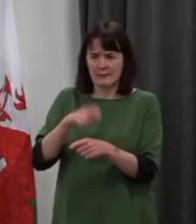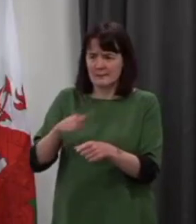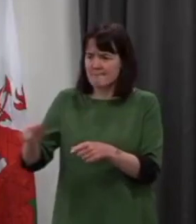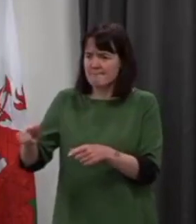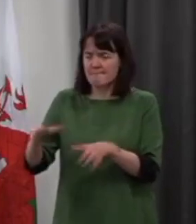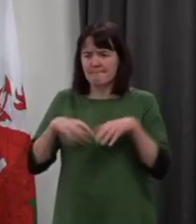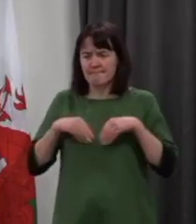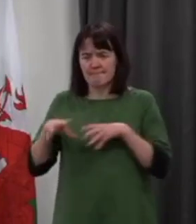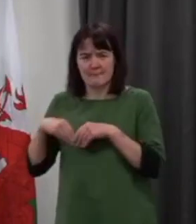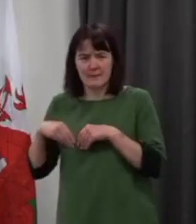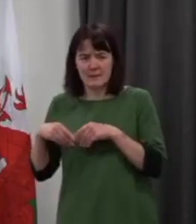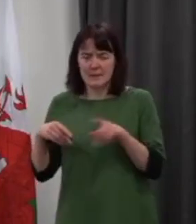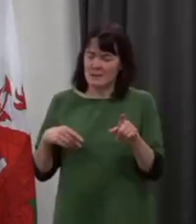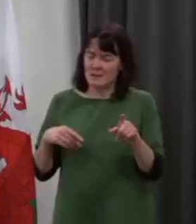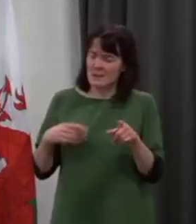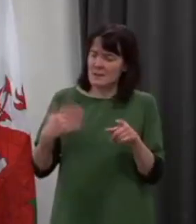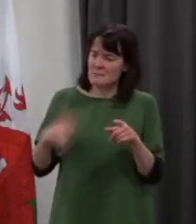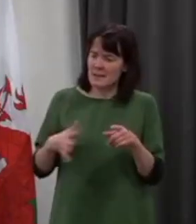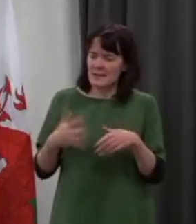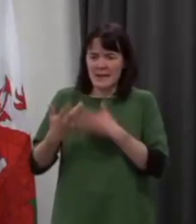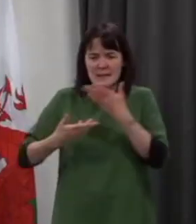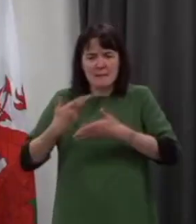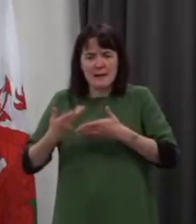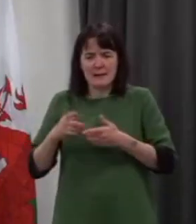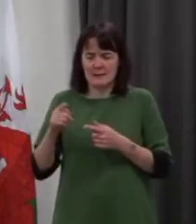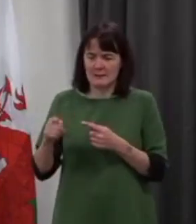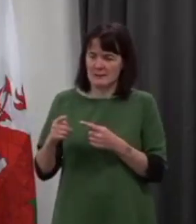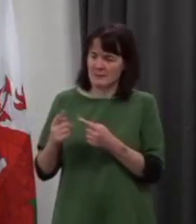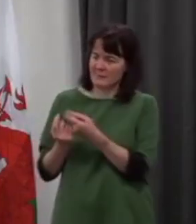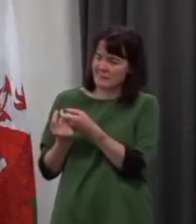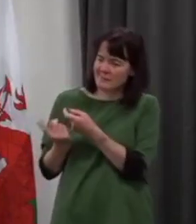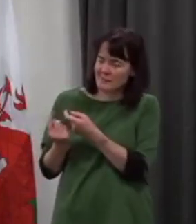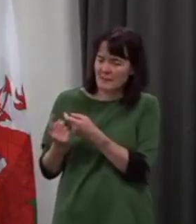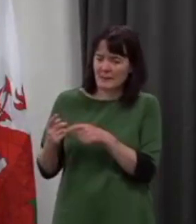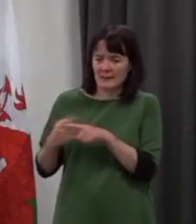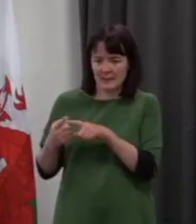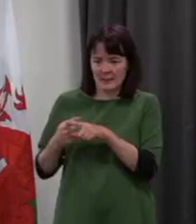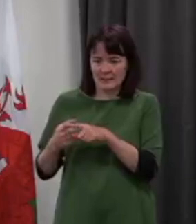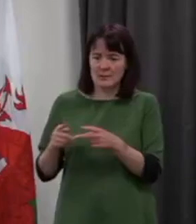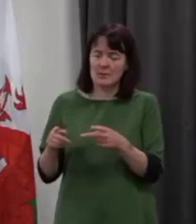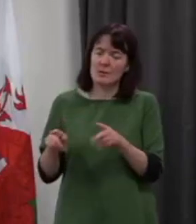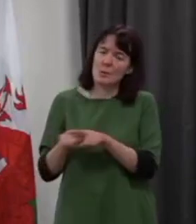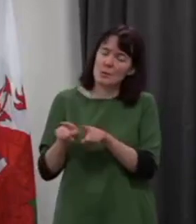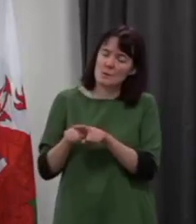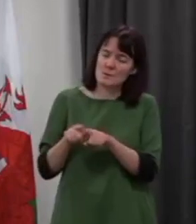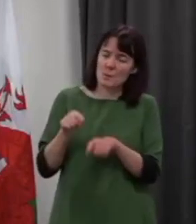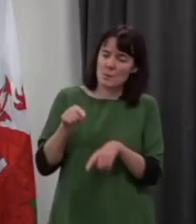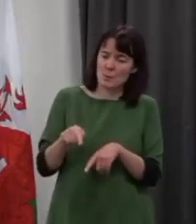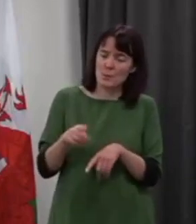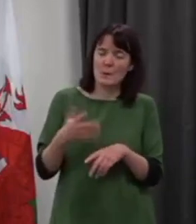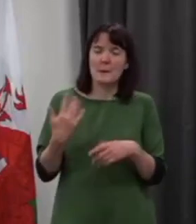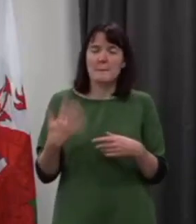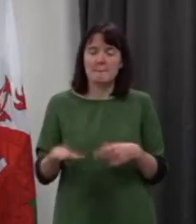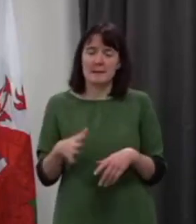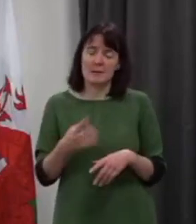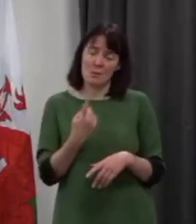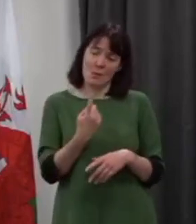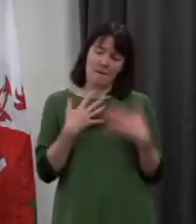on the border. Early on, there was a case of an NHS worker who tested positive for